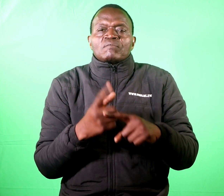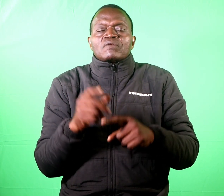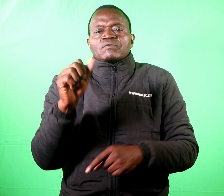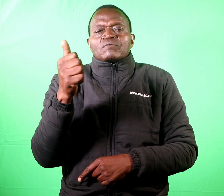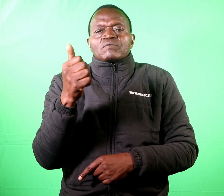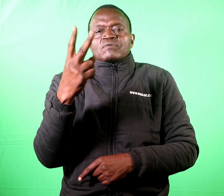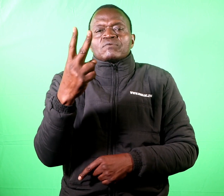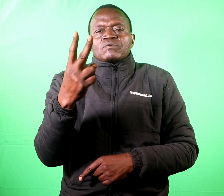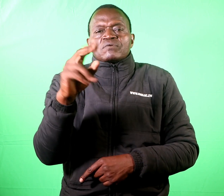+263